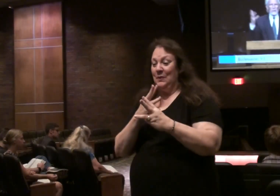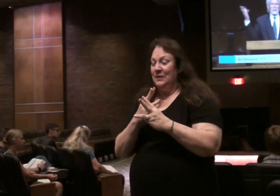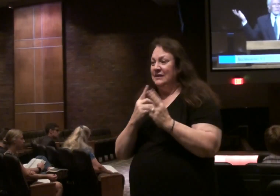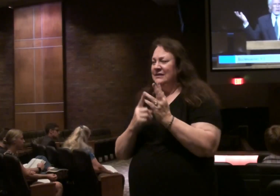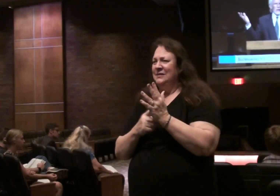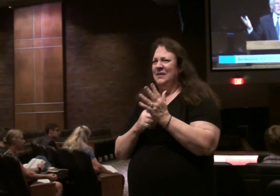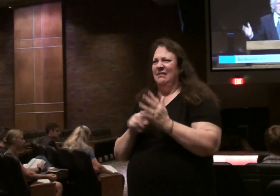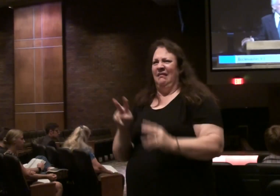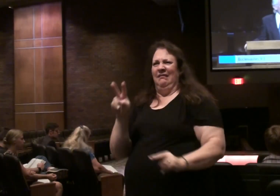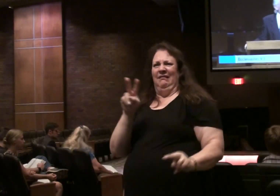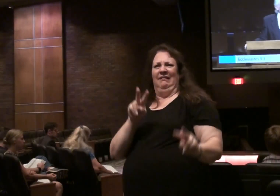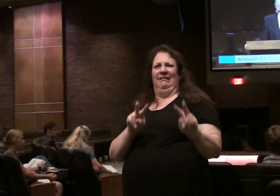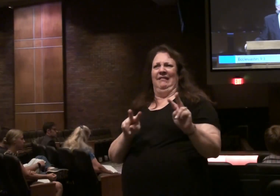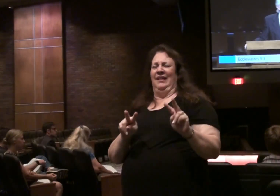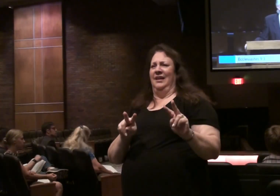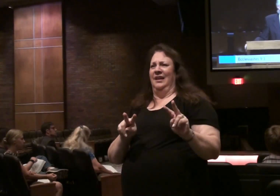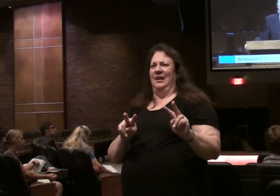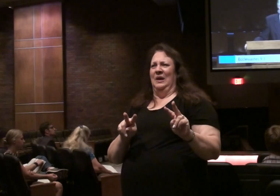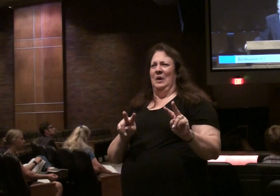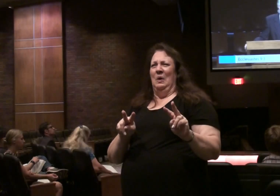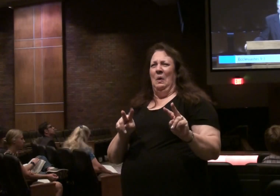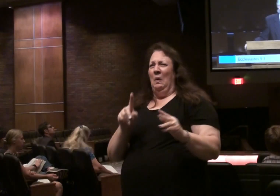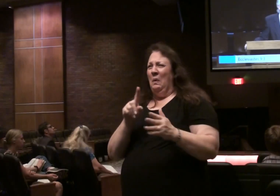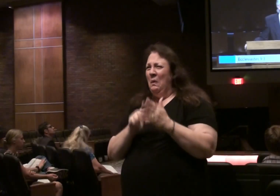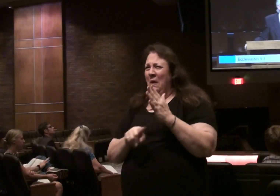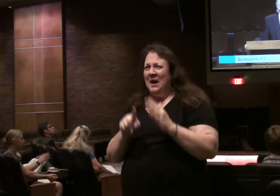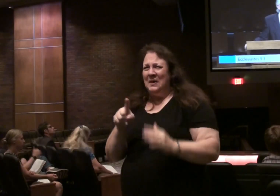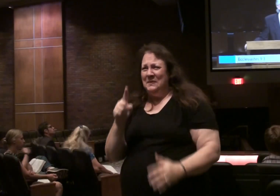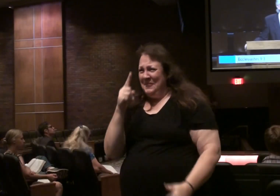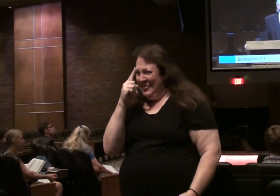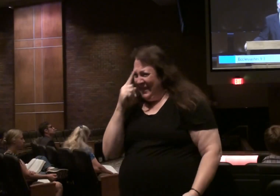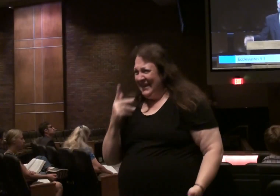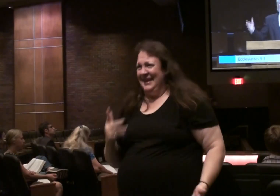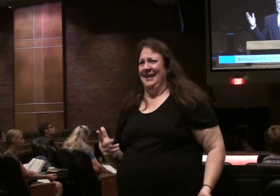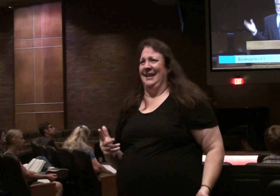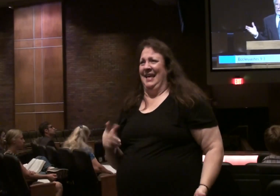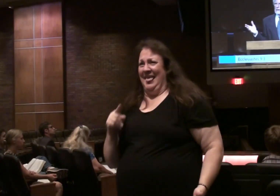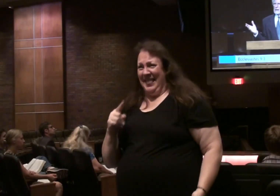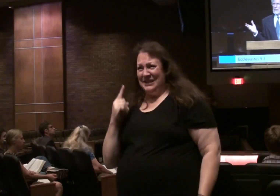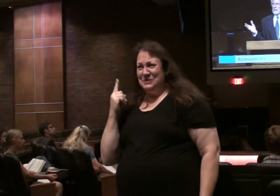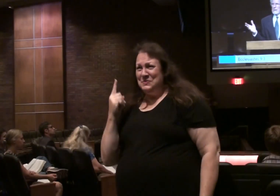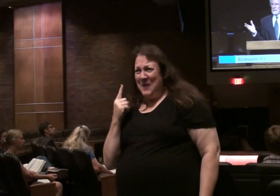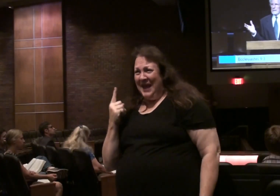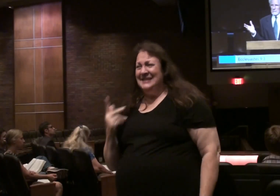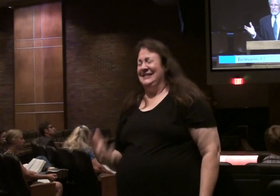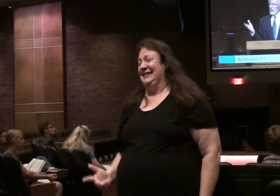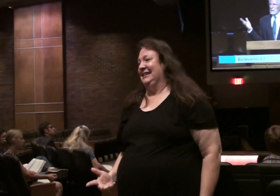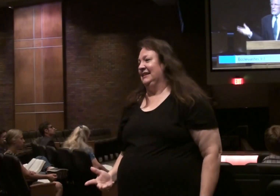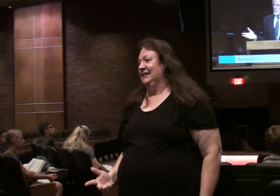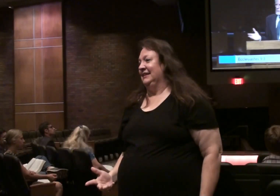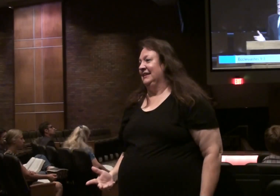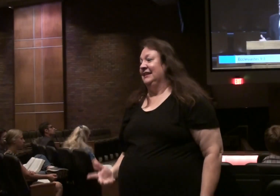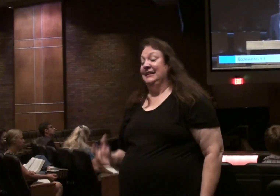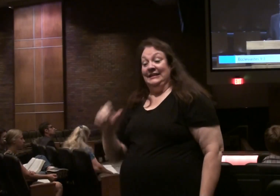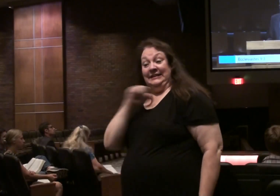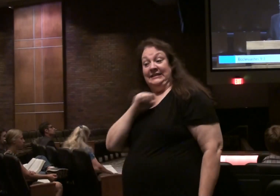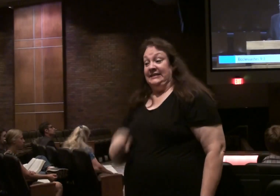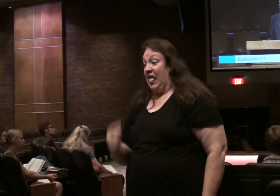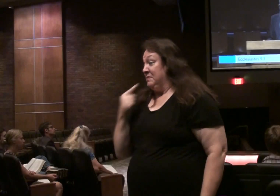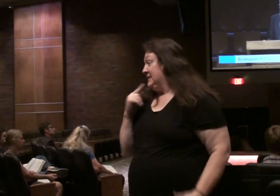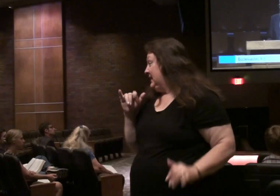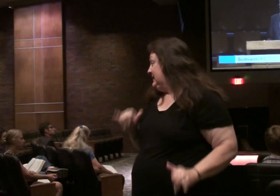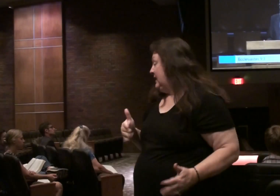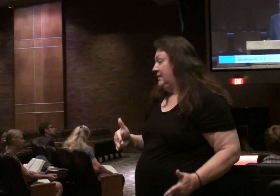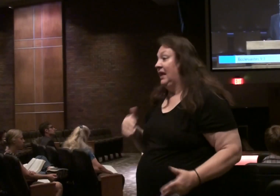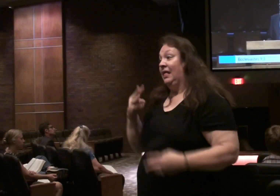sometimes we look at it and say, I don't know, what are people thinking? This is crazy. That's exactly what Solomon says. We live in